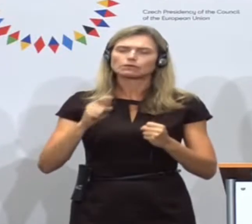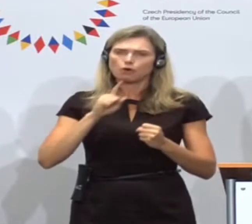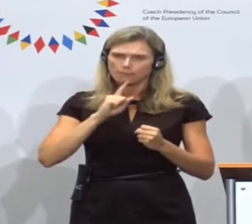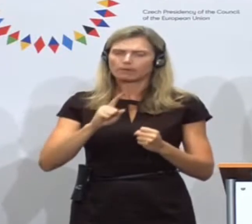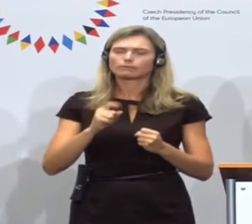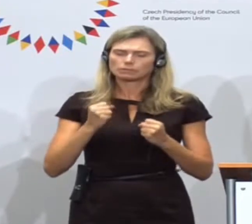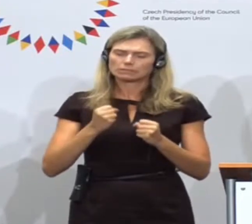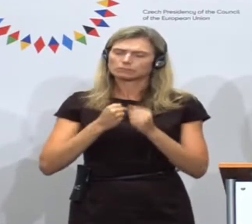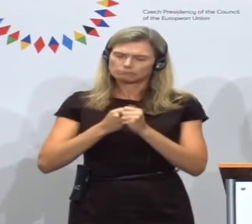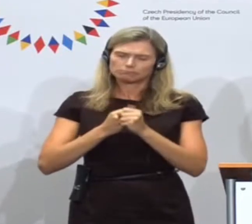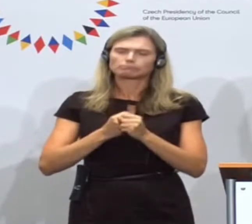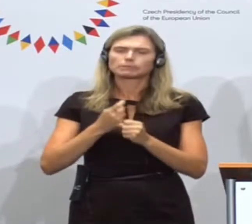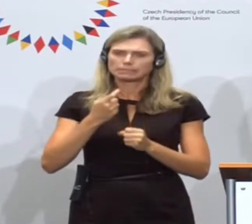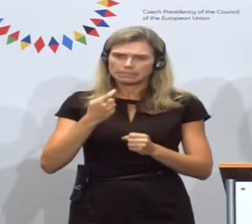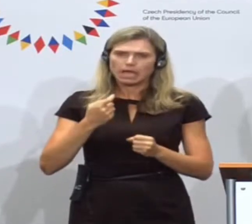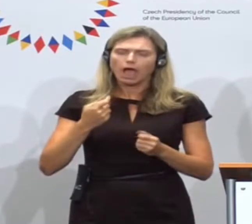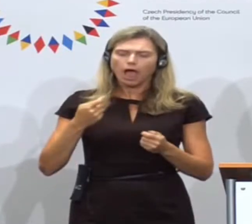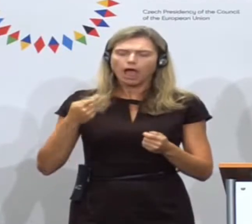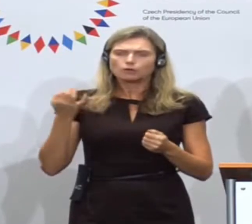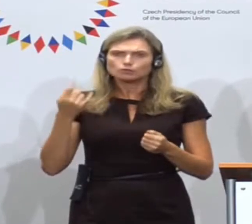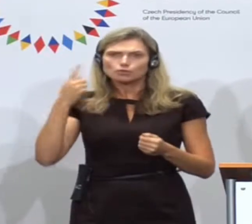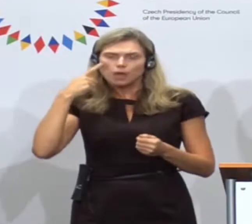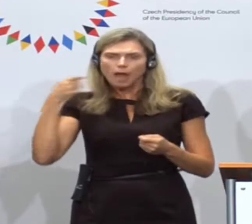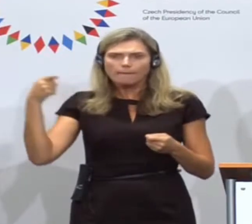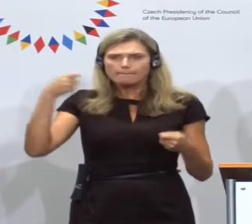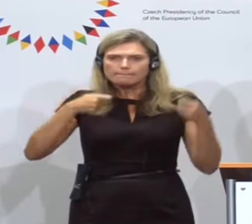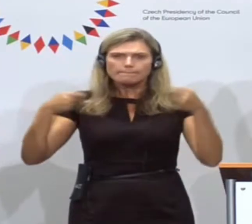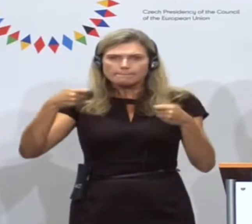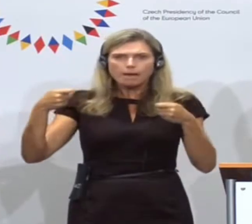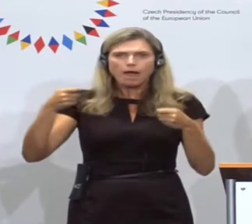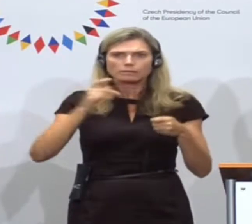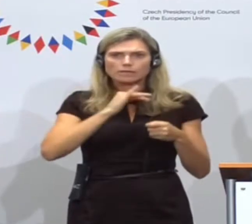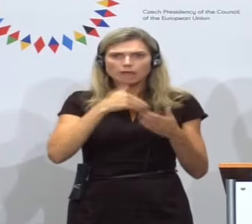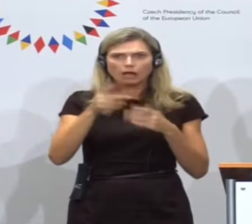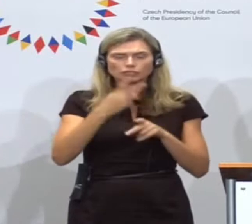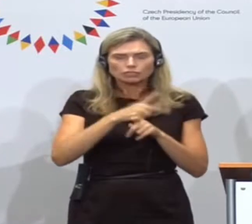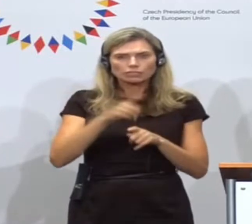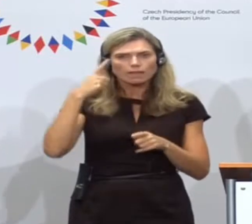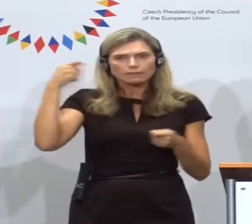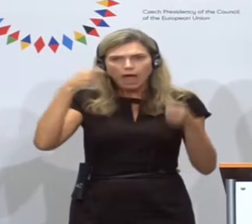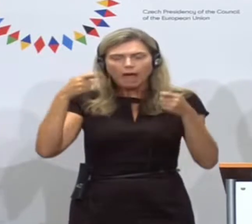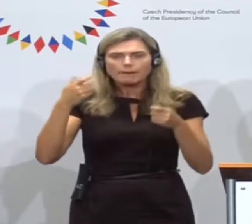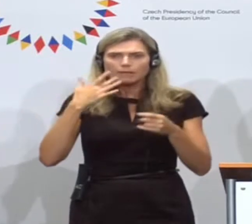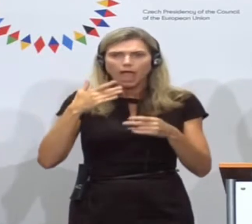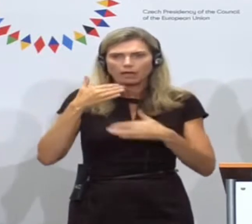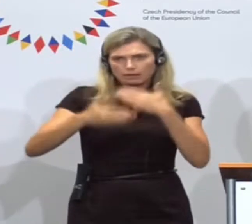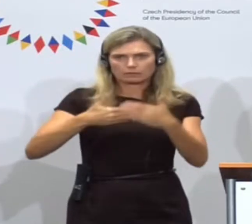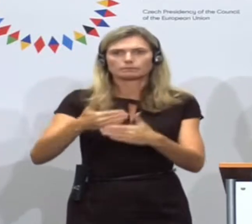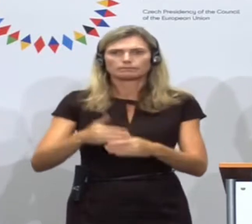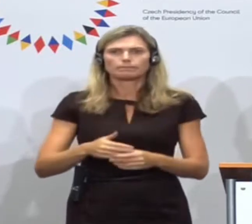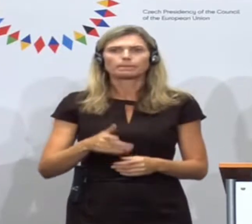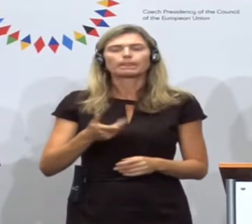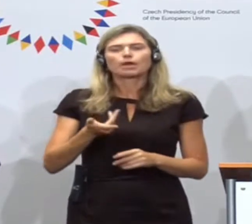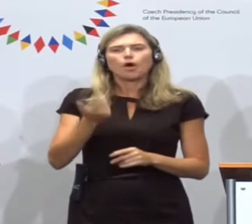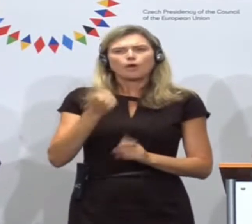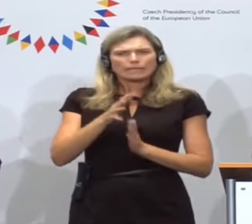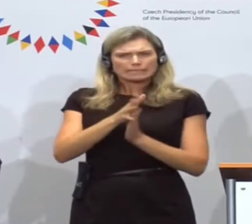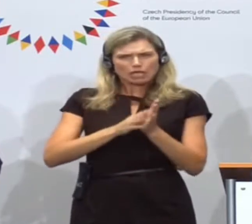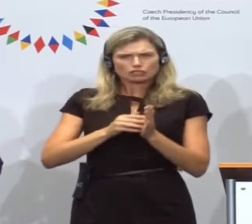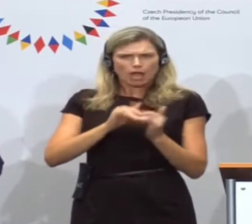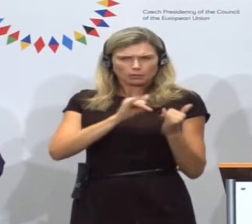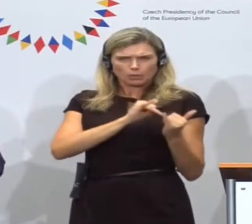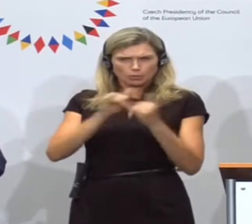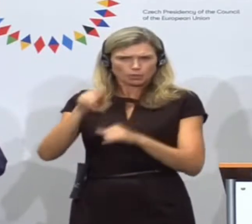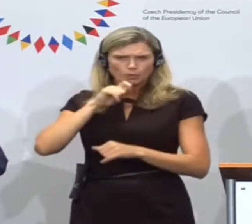first day of the Russian invasion, the European Union and NATO have been standing and working together in support